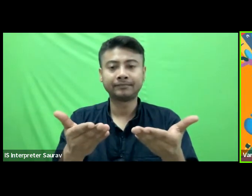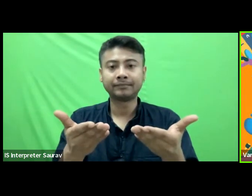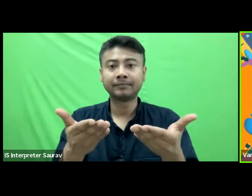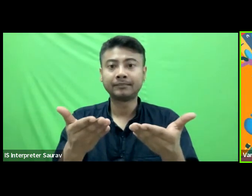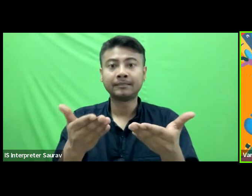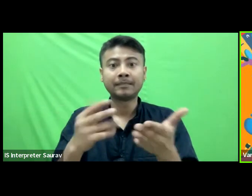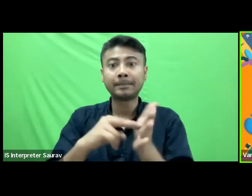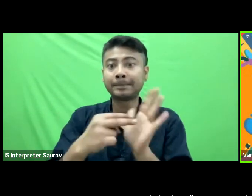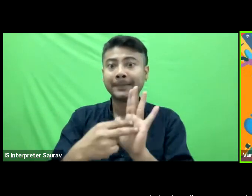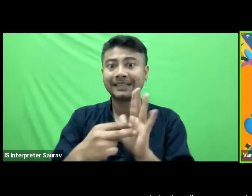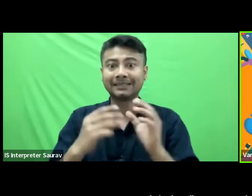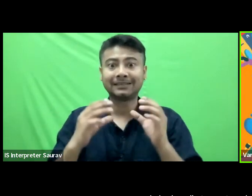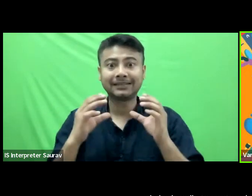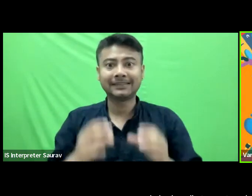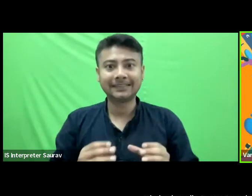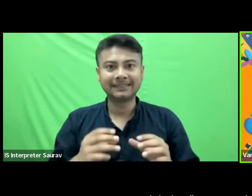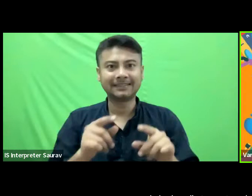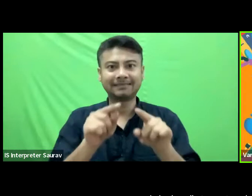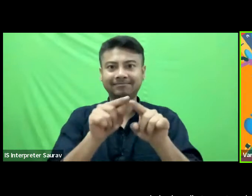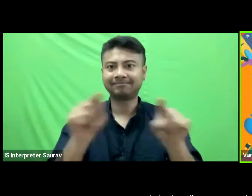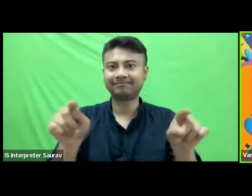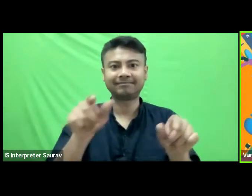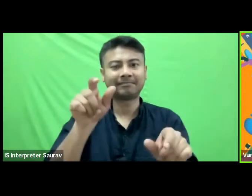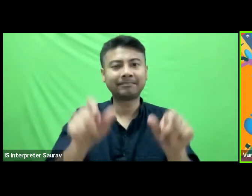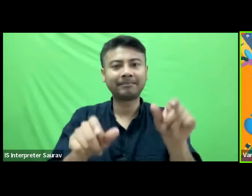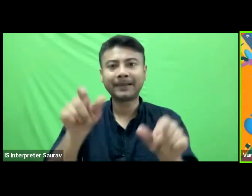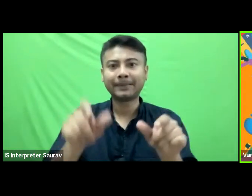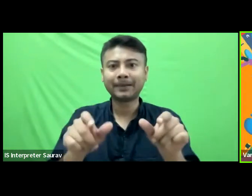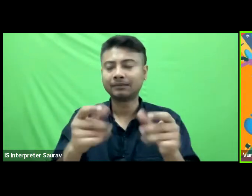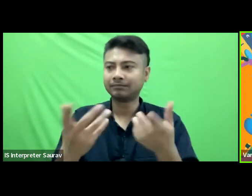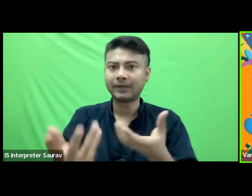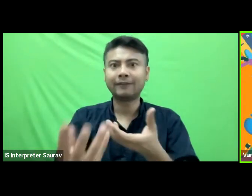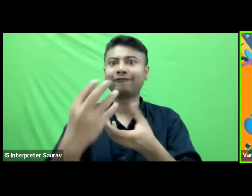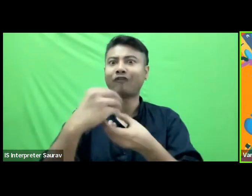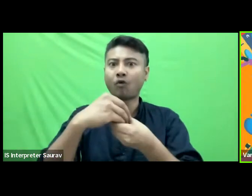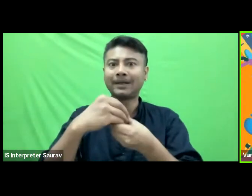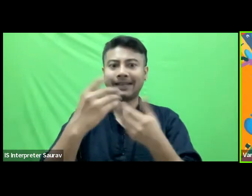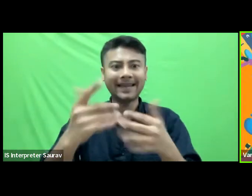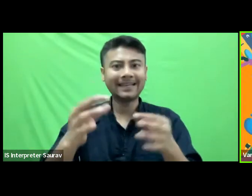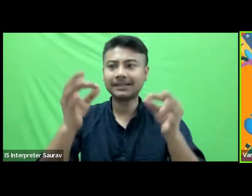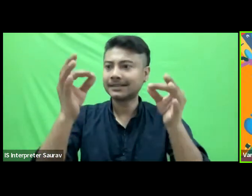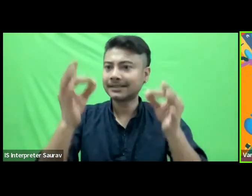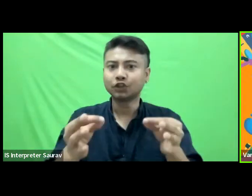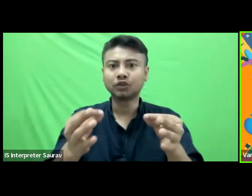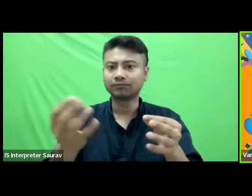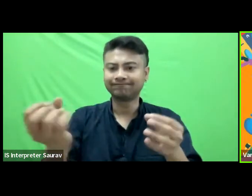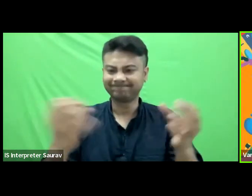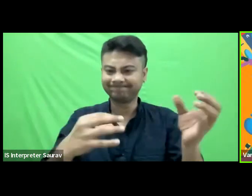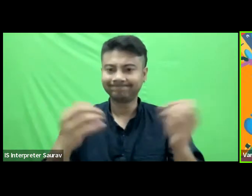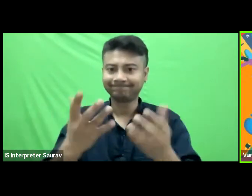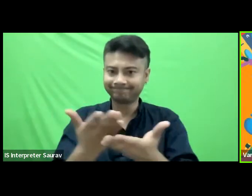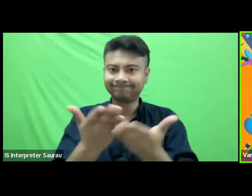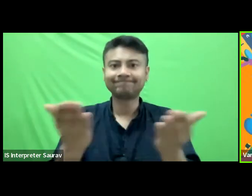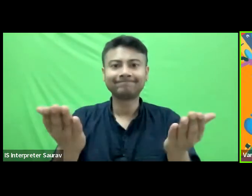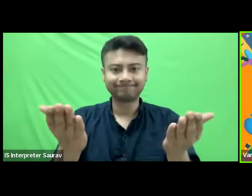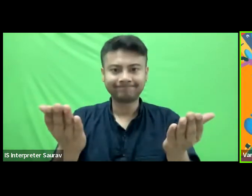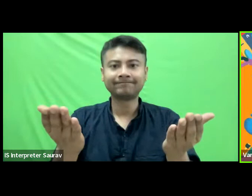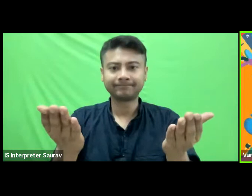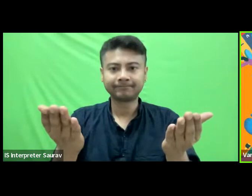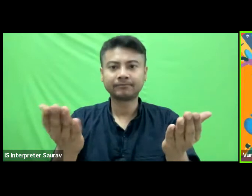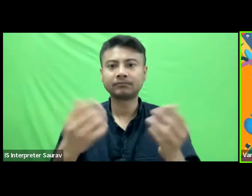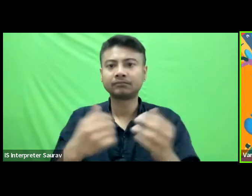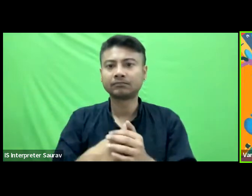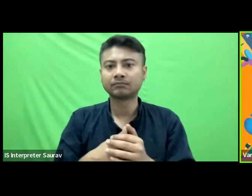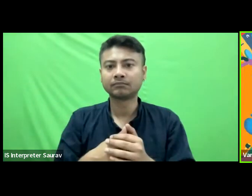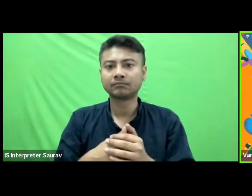who are engaged to make meaningful, inclusive, and thoughtful decisions. And in that, a major practice that we've tried to advocate it is really in